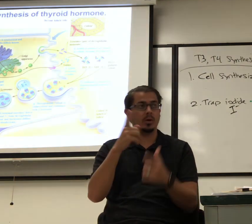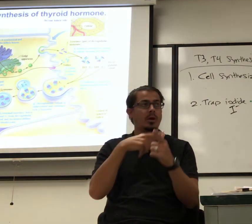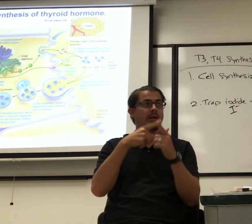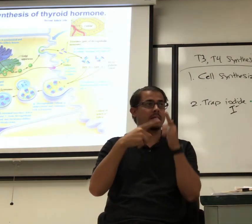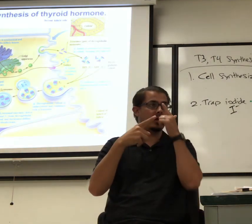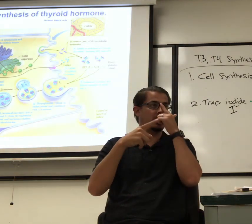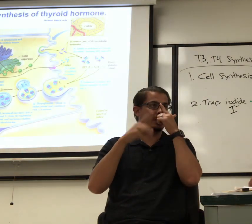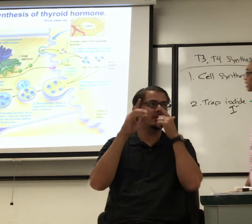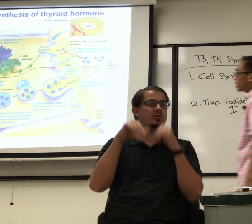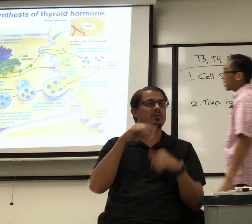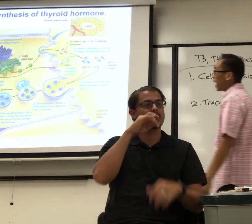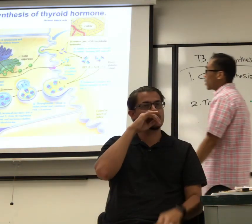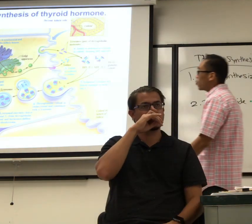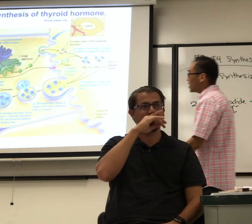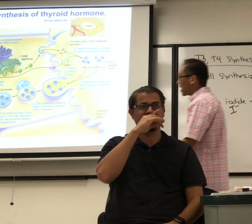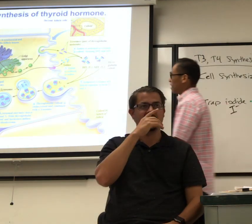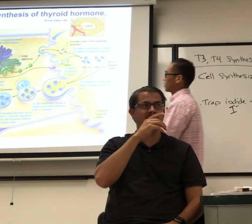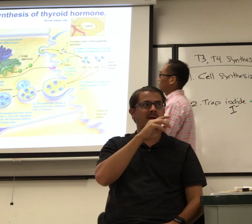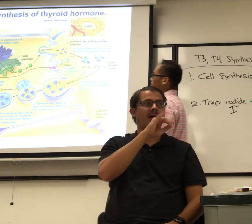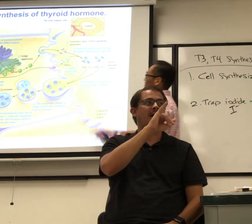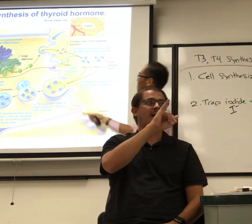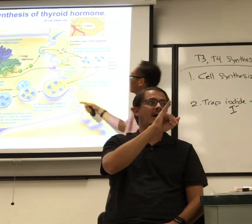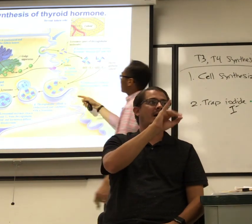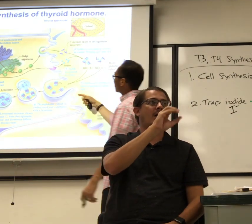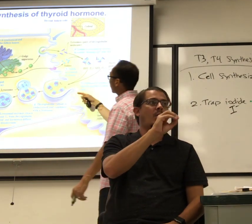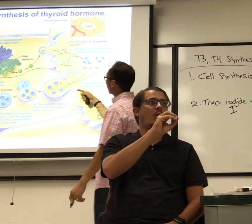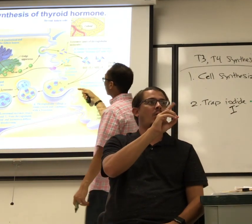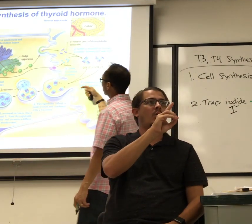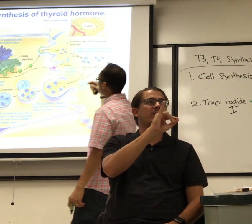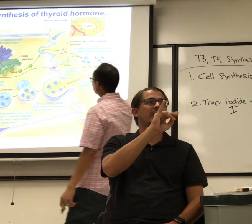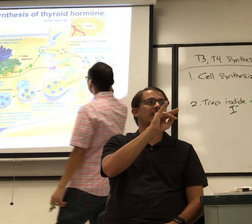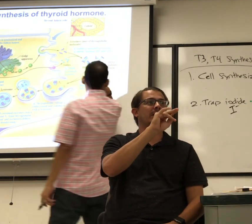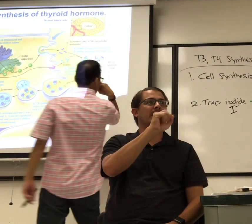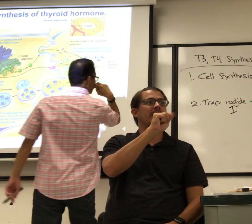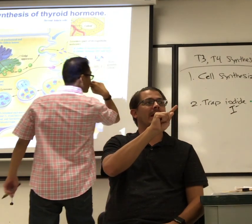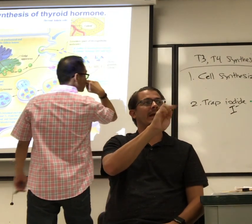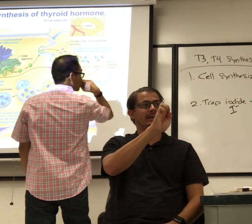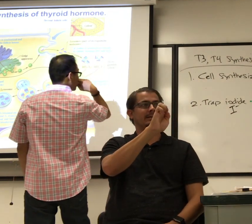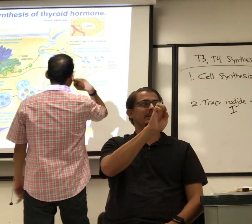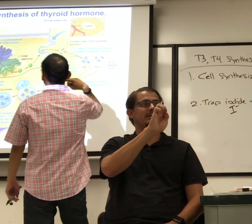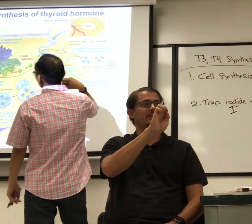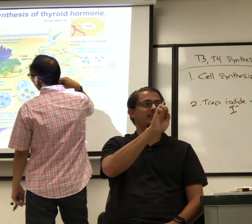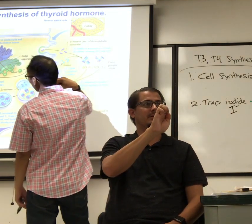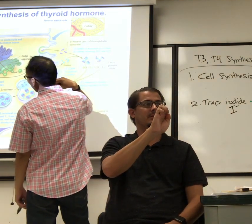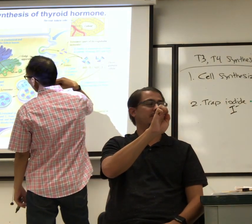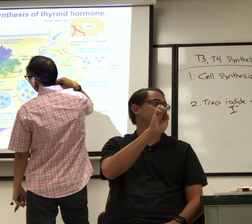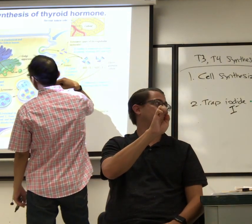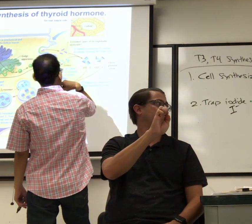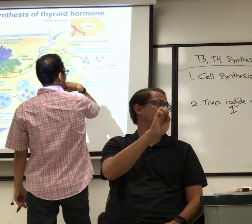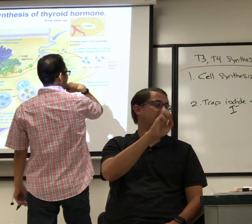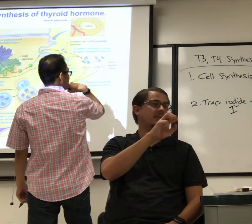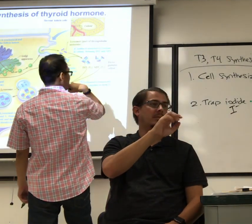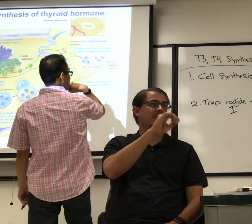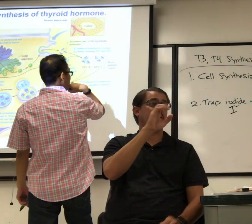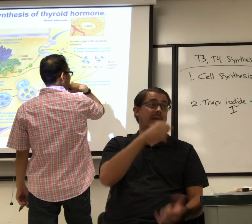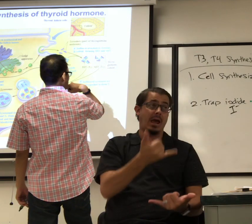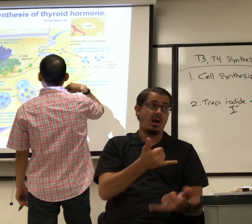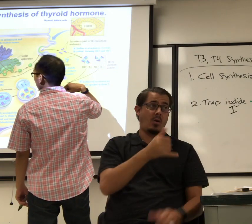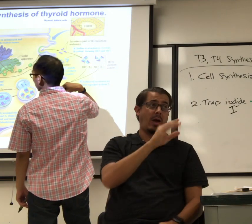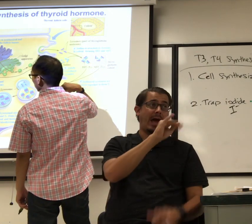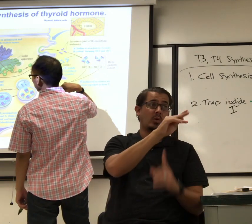that. Well, anyways, in the figure they go from green balls to blue balls, and then what you can do is iodinate.